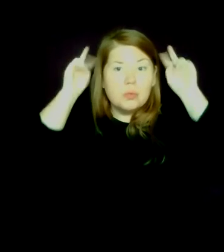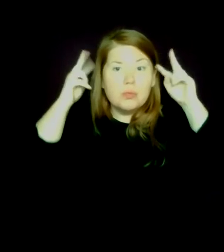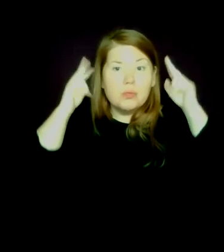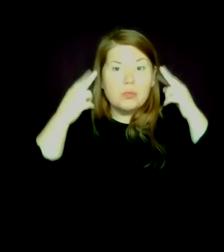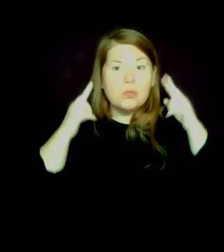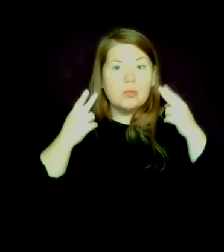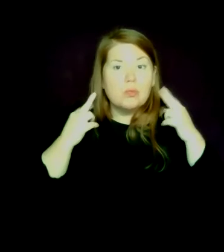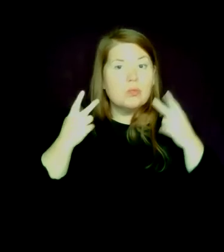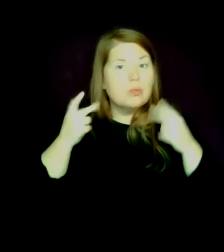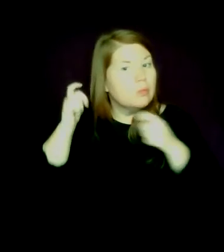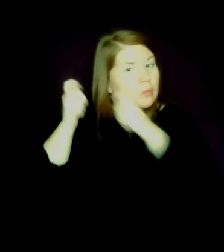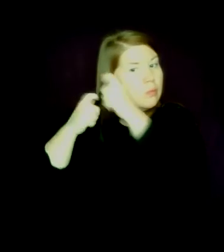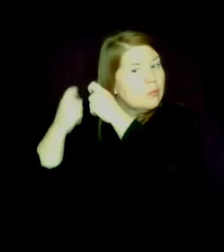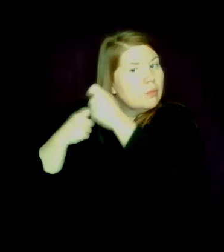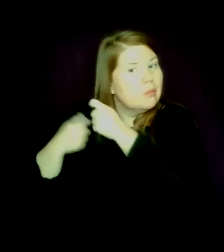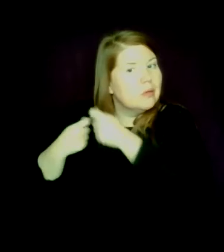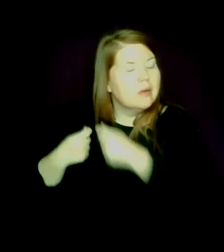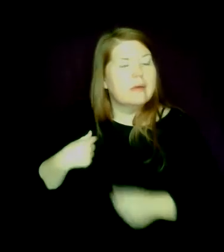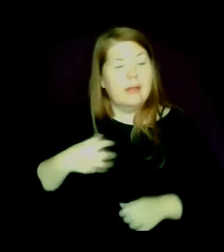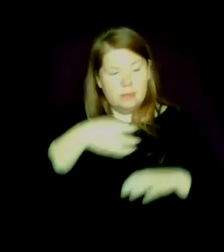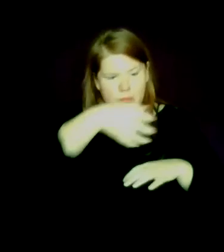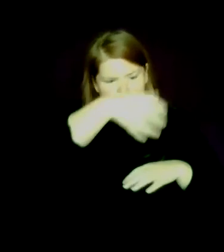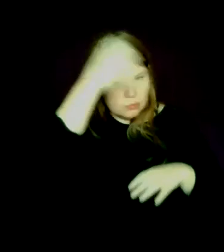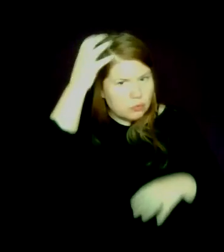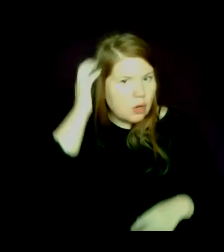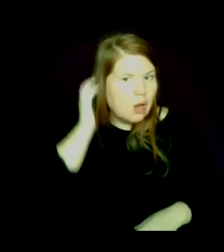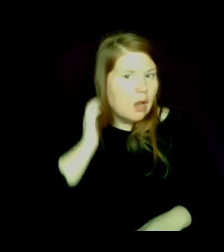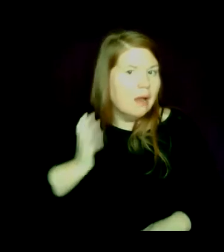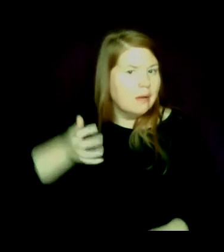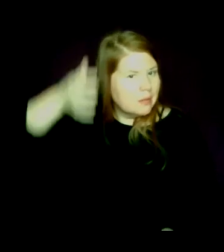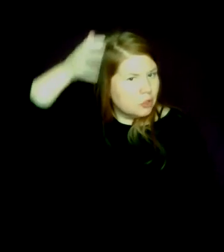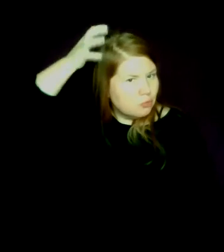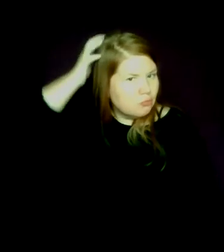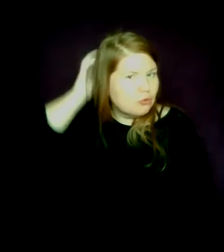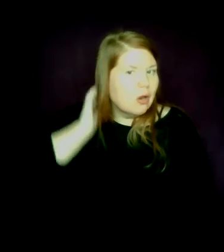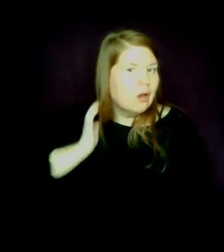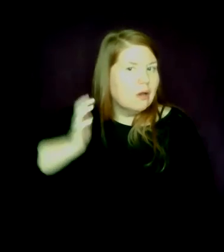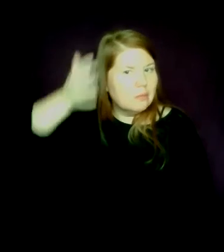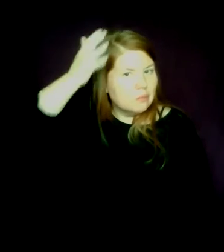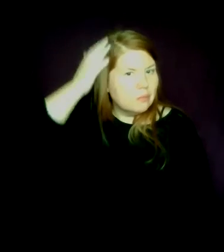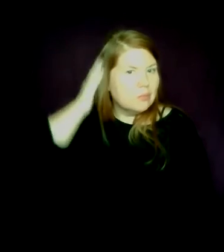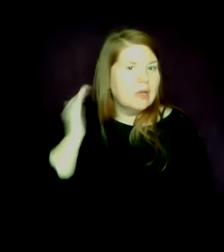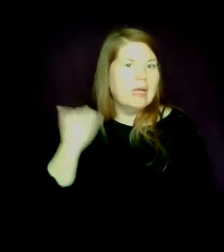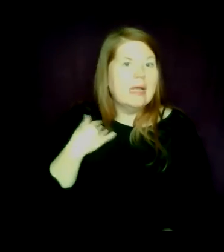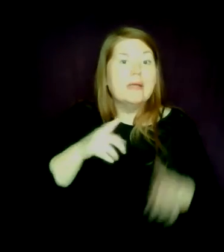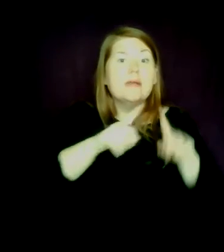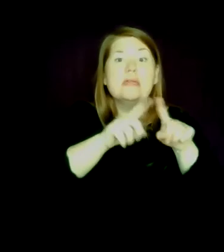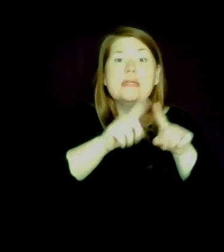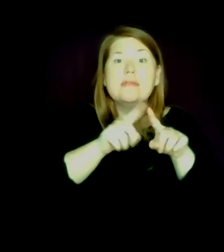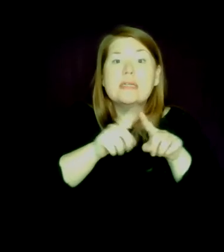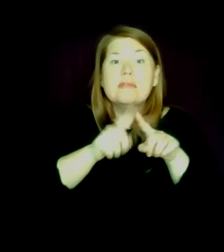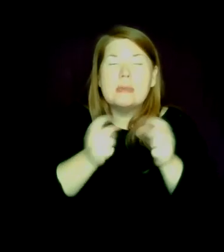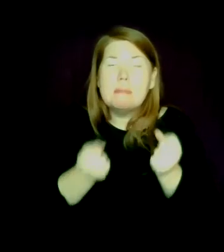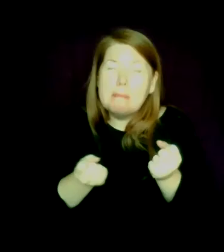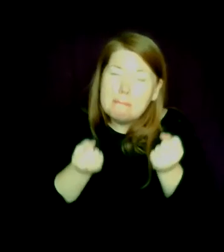hair one section at a time until she has almost as many braids as I do. So as you see, Shauna's got pretty braids in her hair